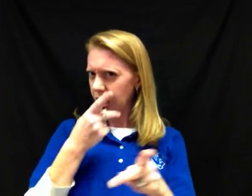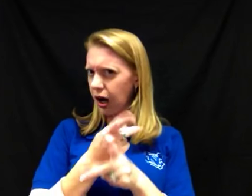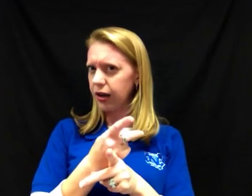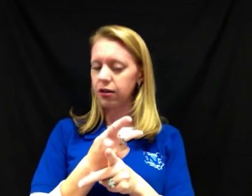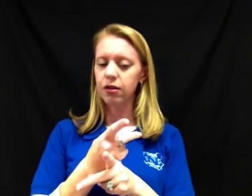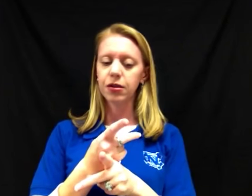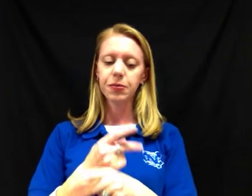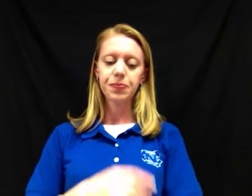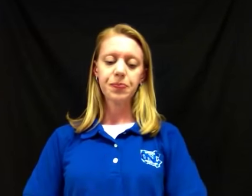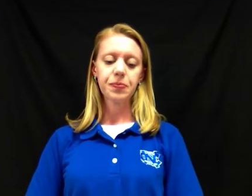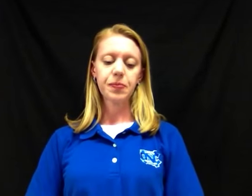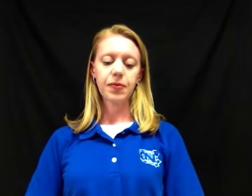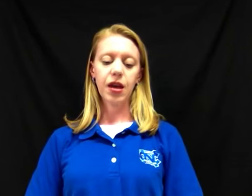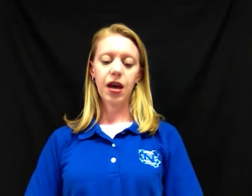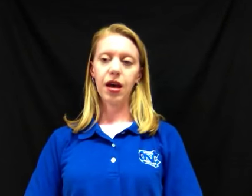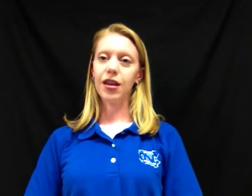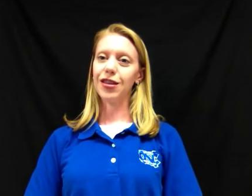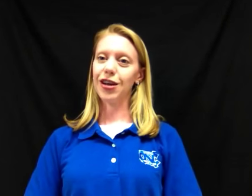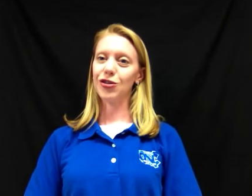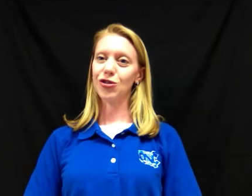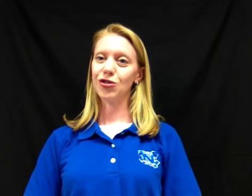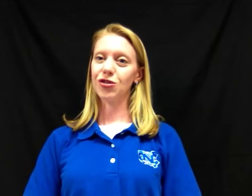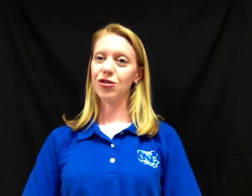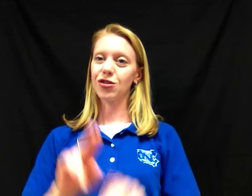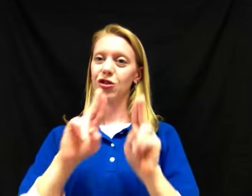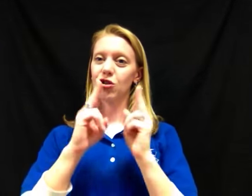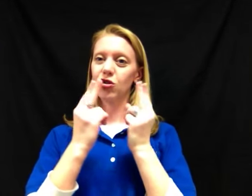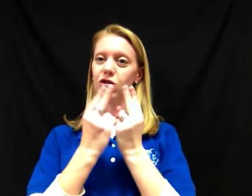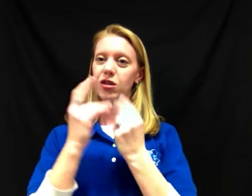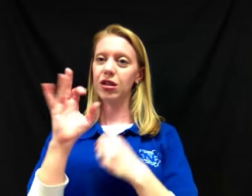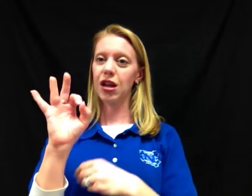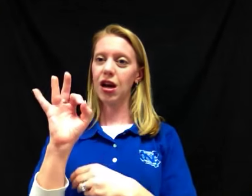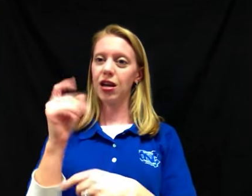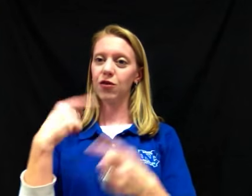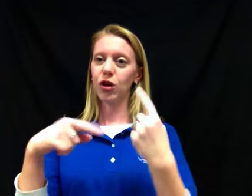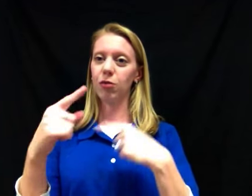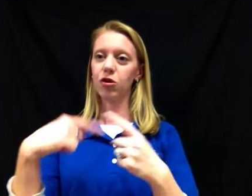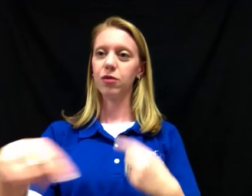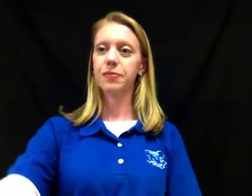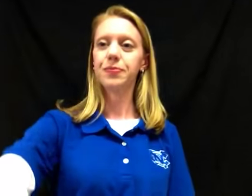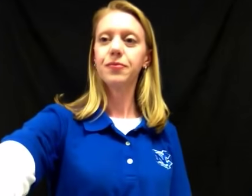kind. And that is your Unit 9 vocabulary.